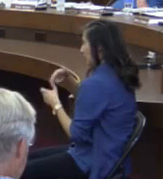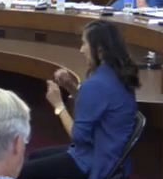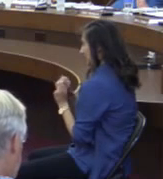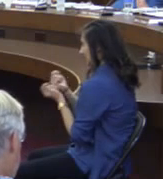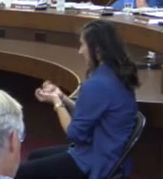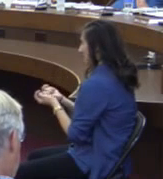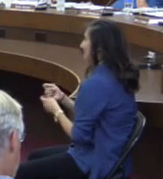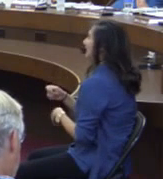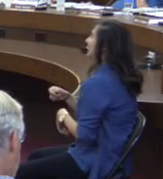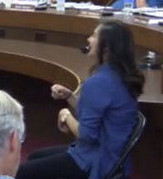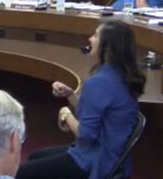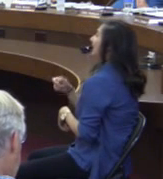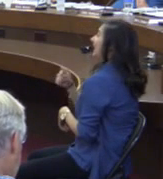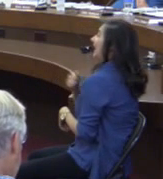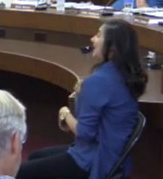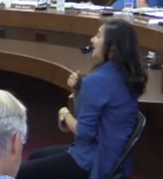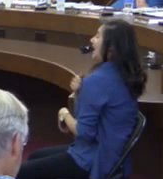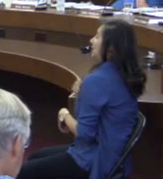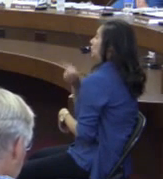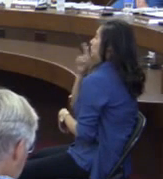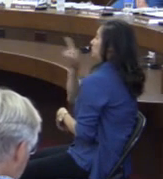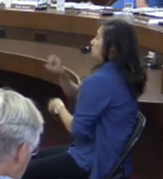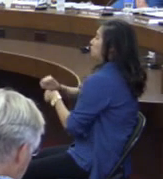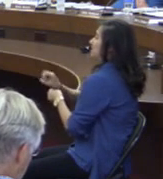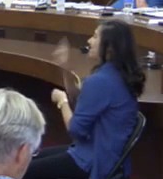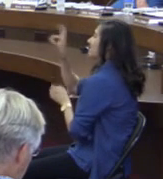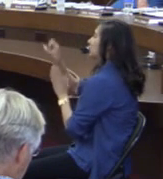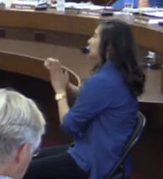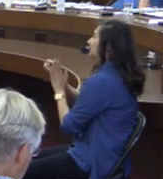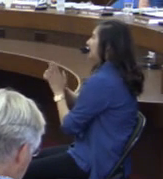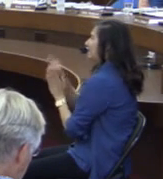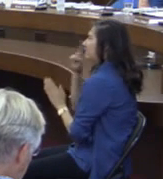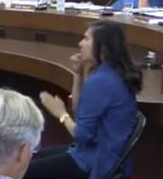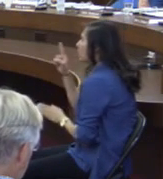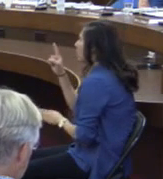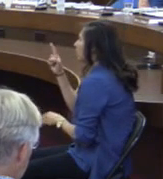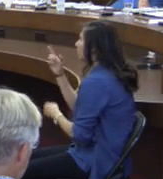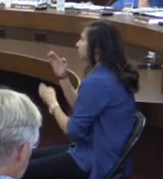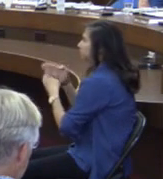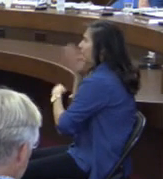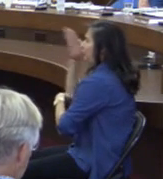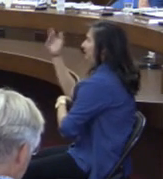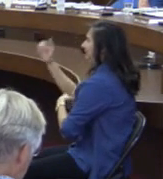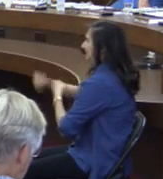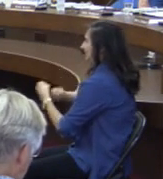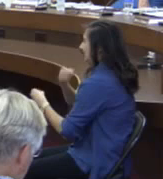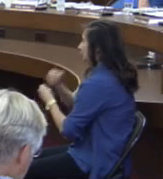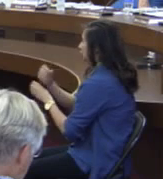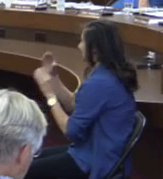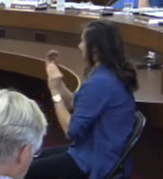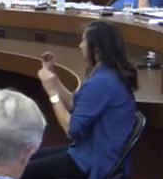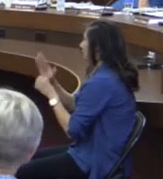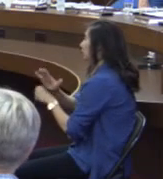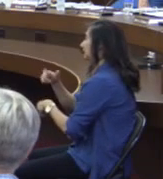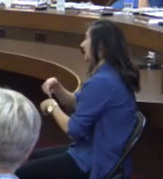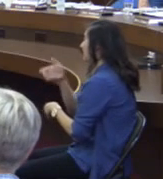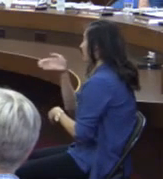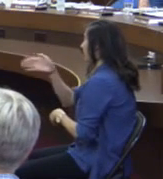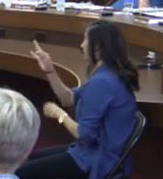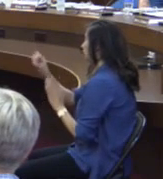team. Annette has been working at Fresno State for more than 15 years, teaching full-time up